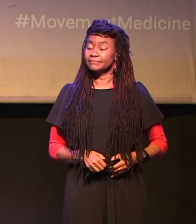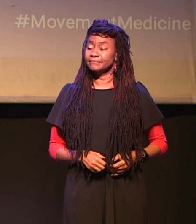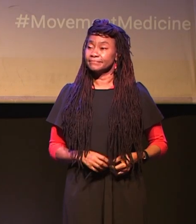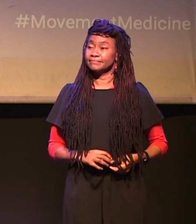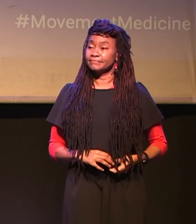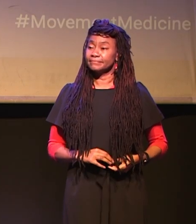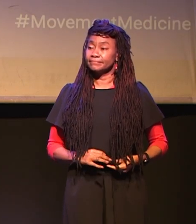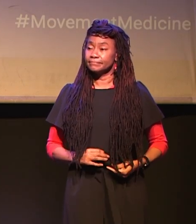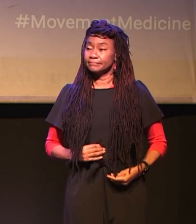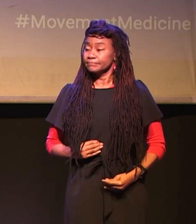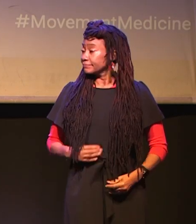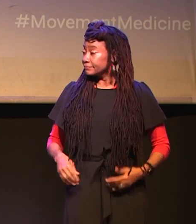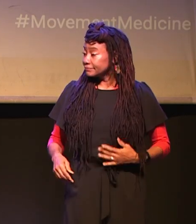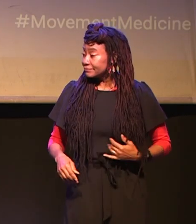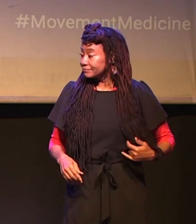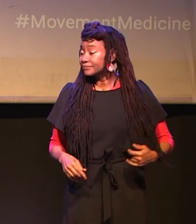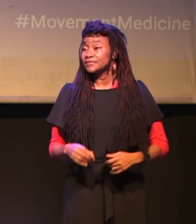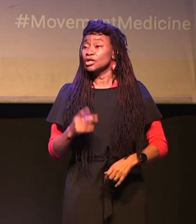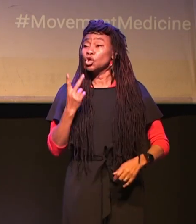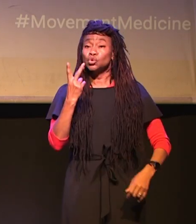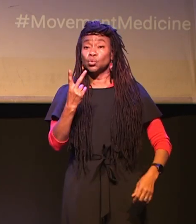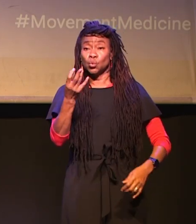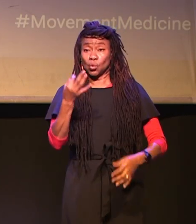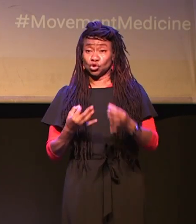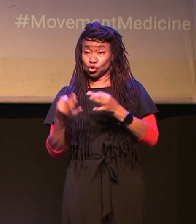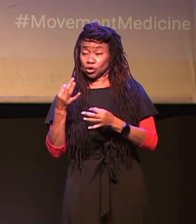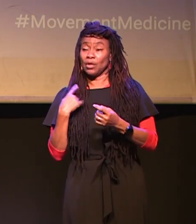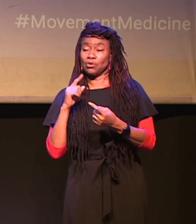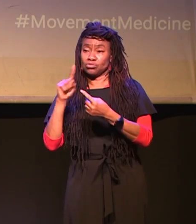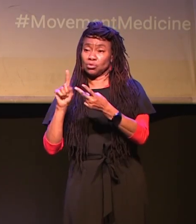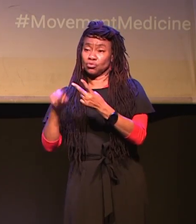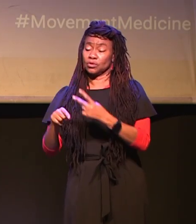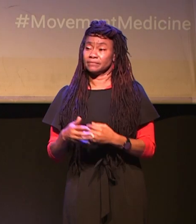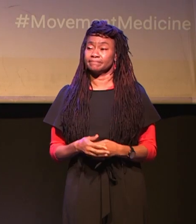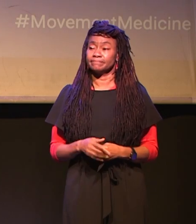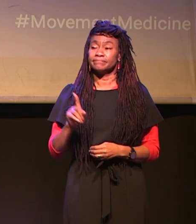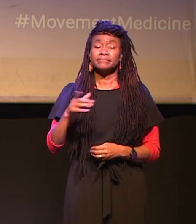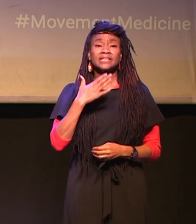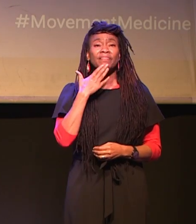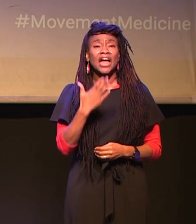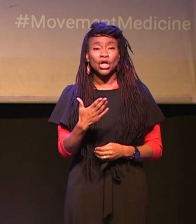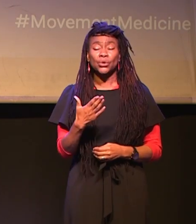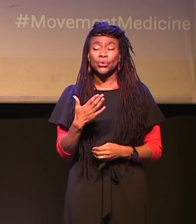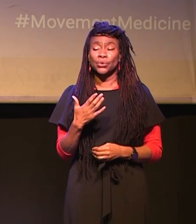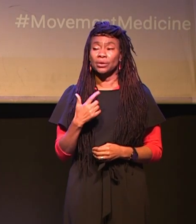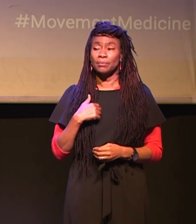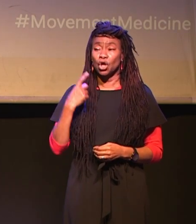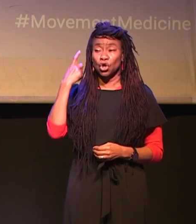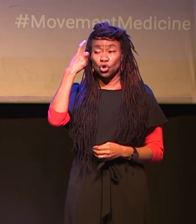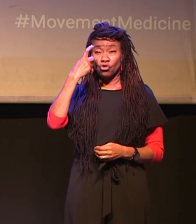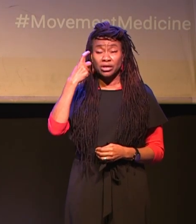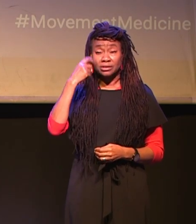Yeah, can we take two questions together? Great. Thank you all. I'm curious about, because I really believe in